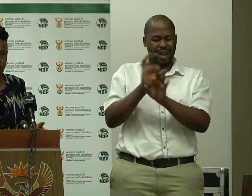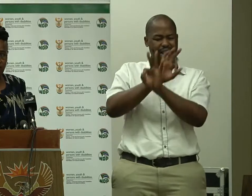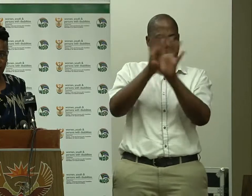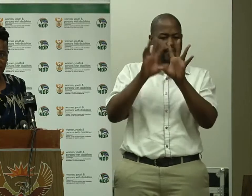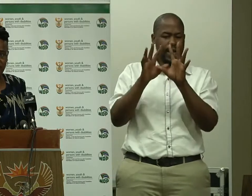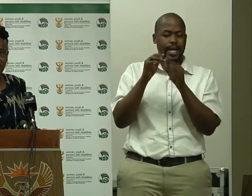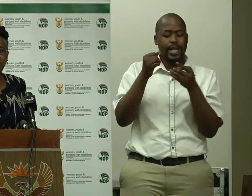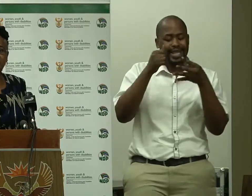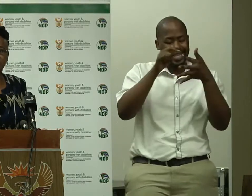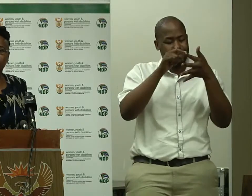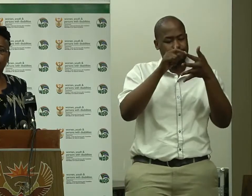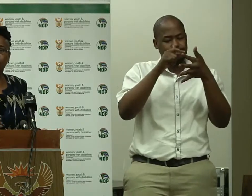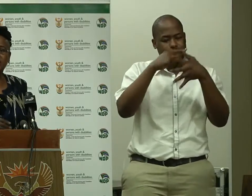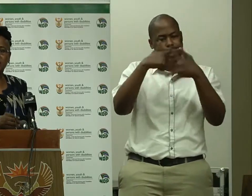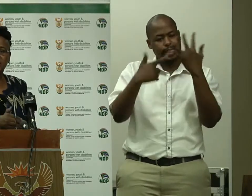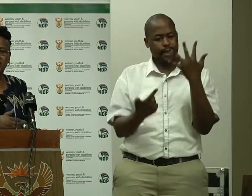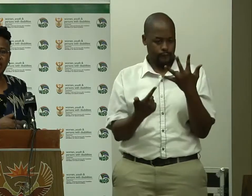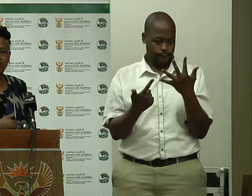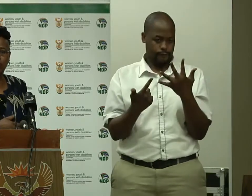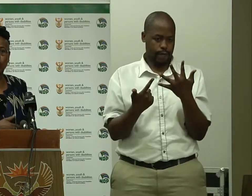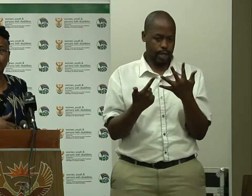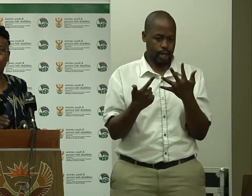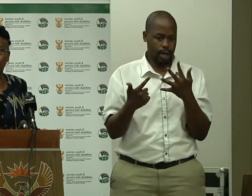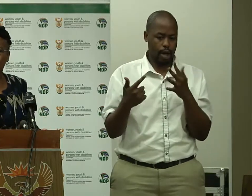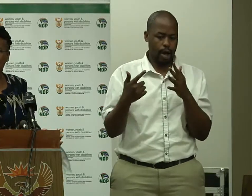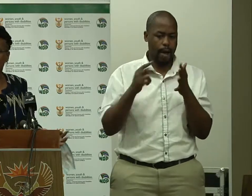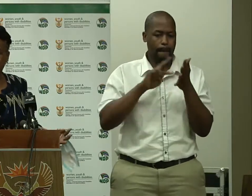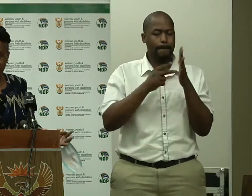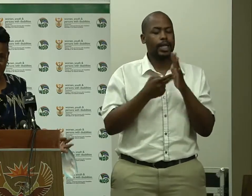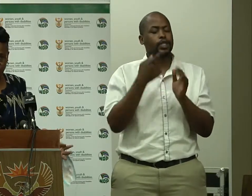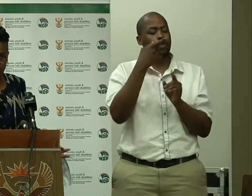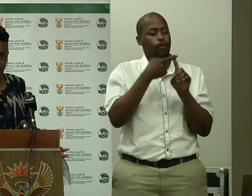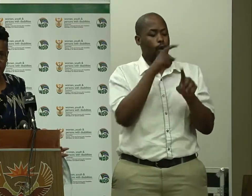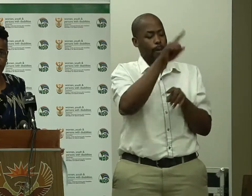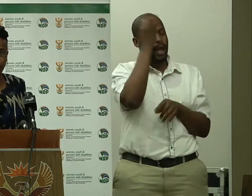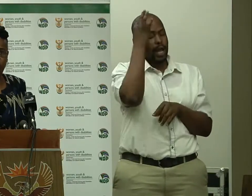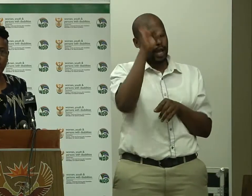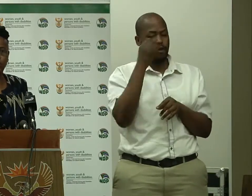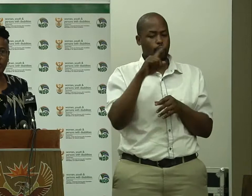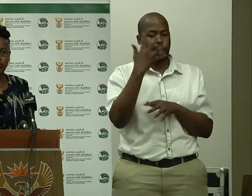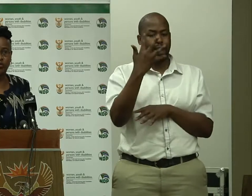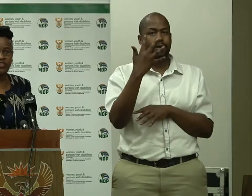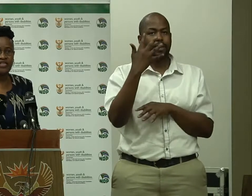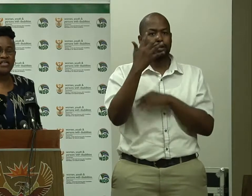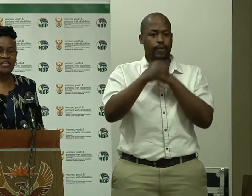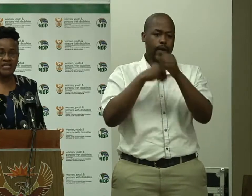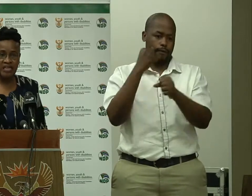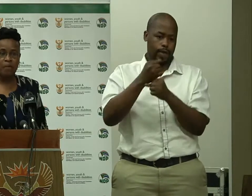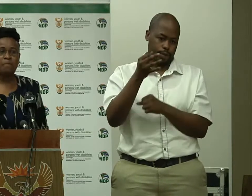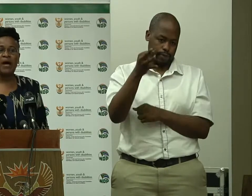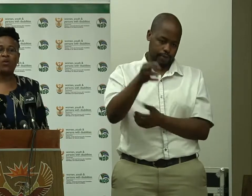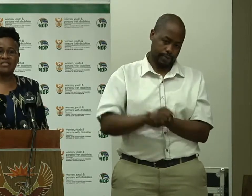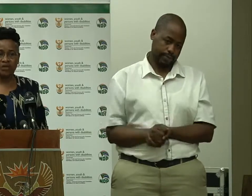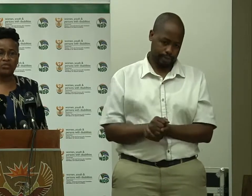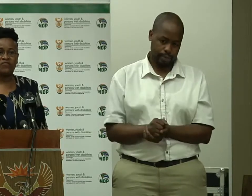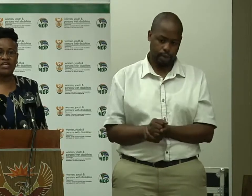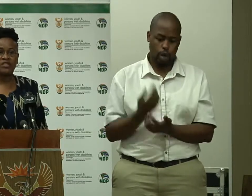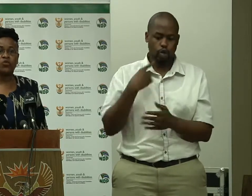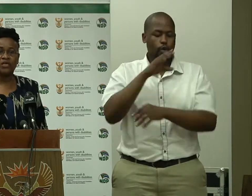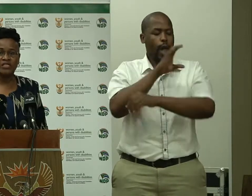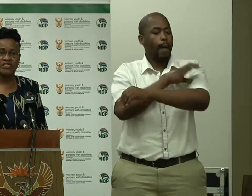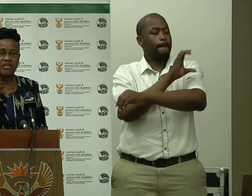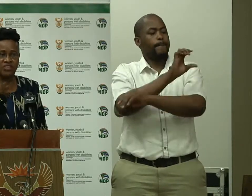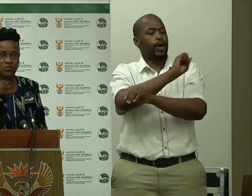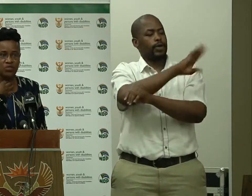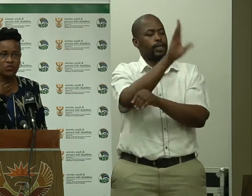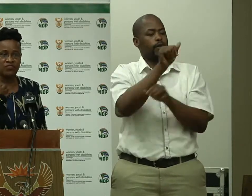priorities of government in terms of what is it that is going to do for the next 5 years in order to ensure that it empowers South Africans,